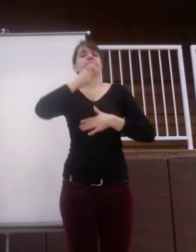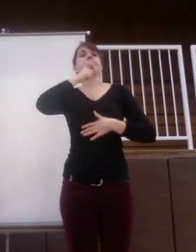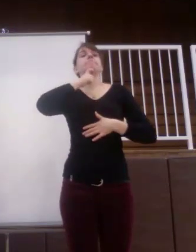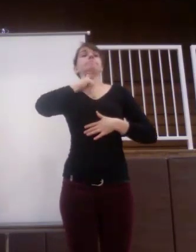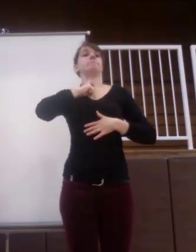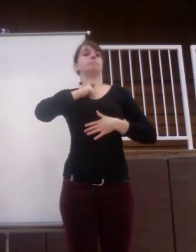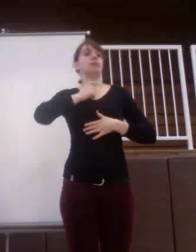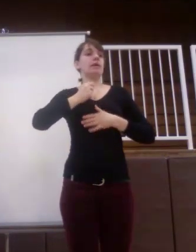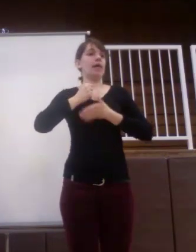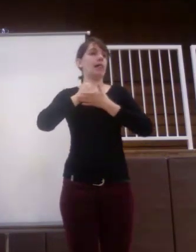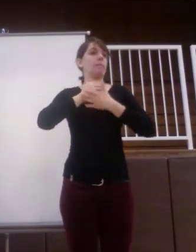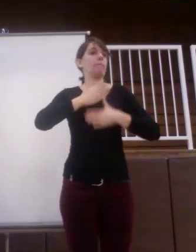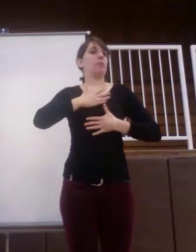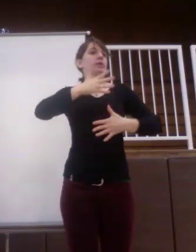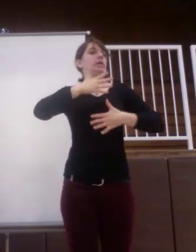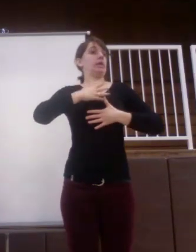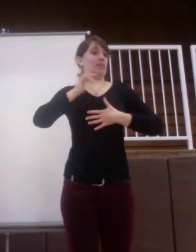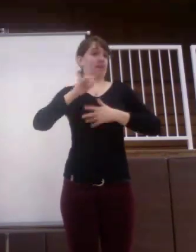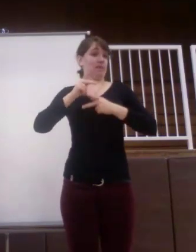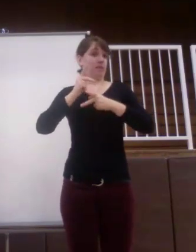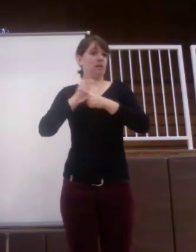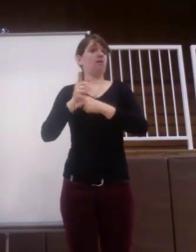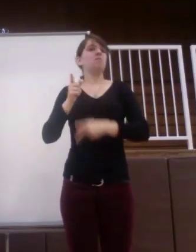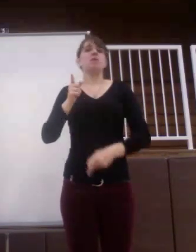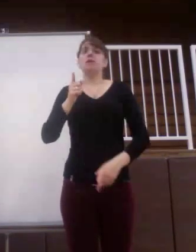is a very complex and